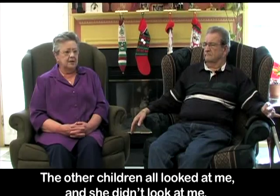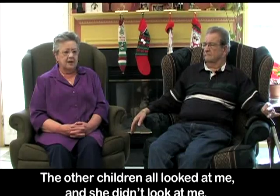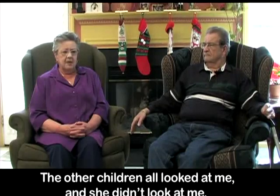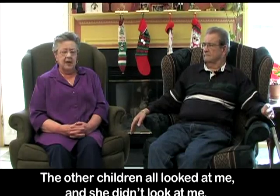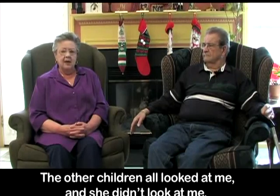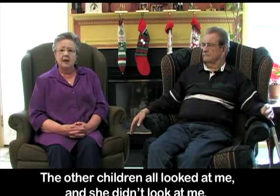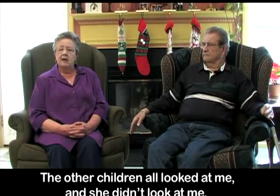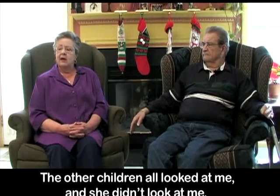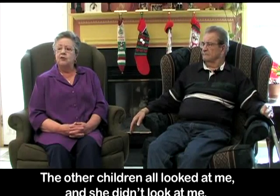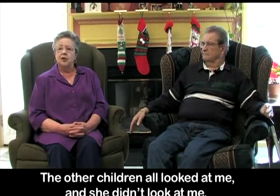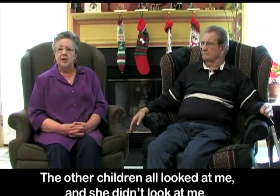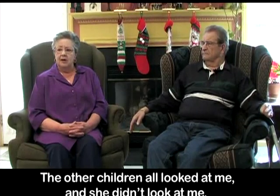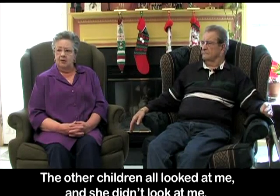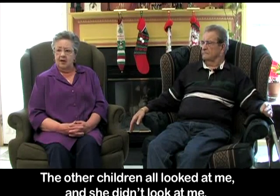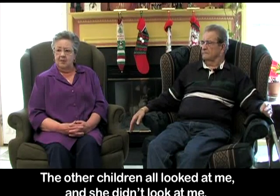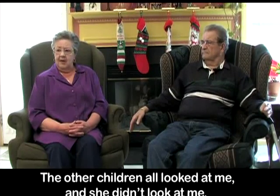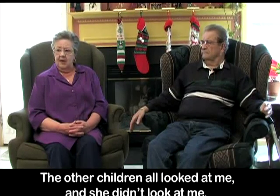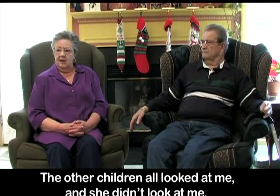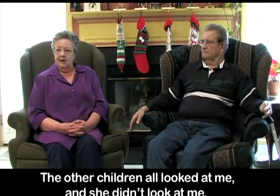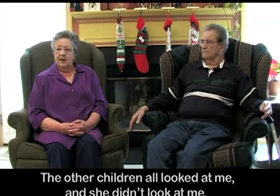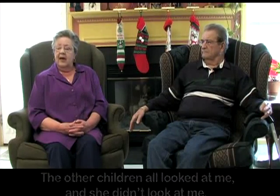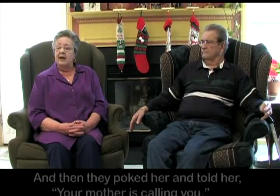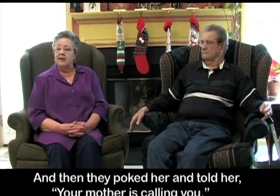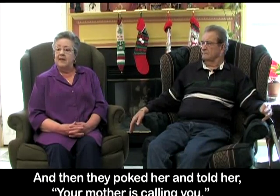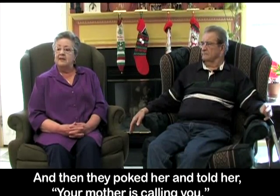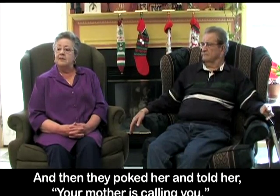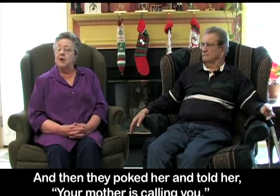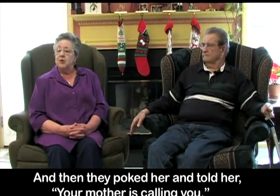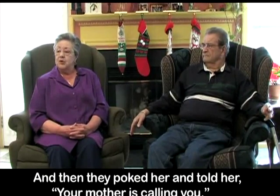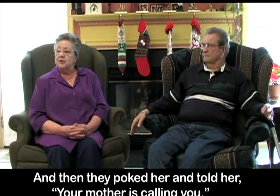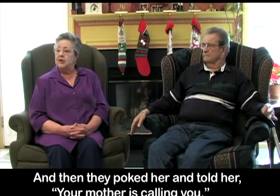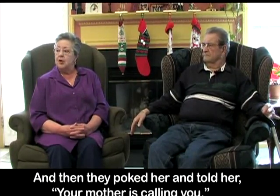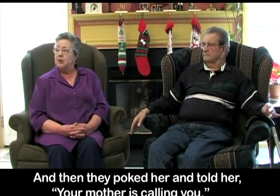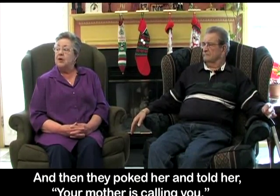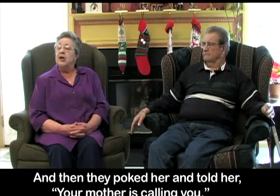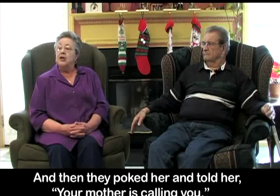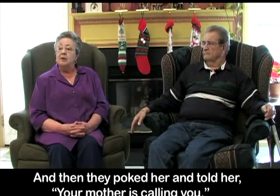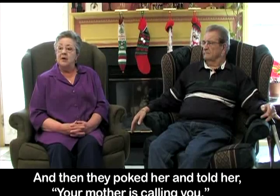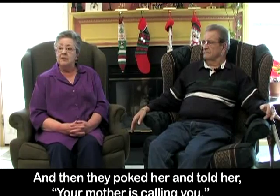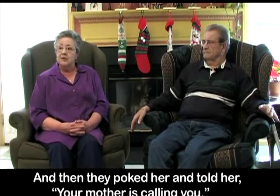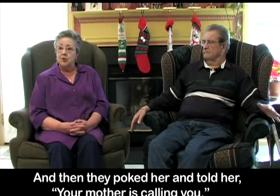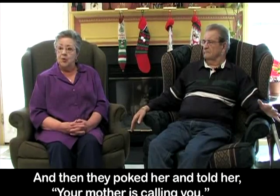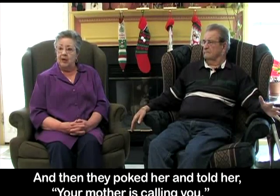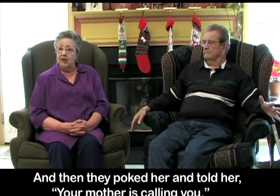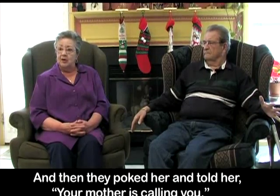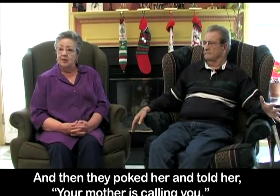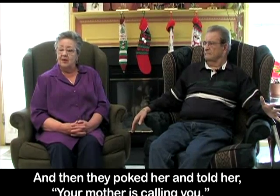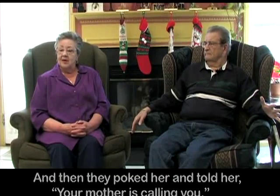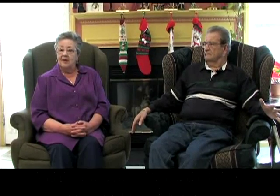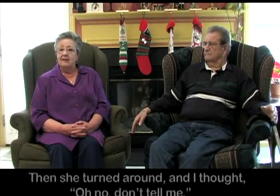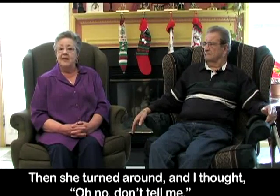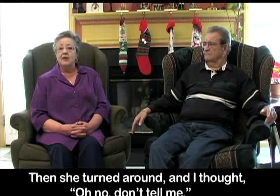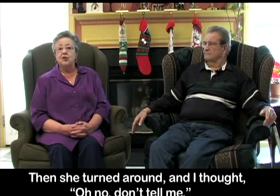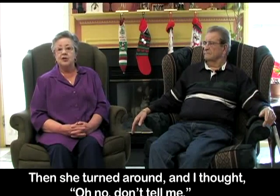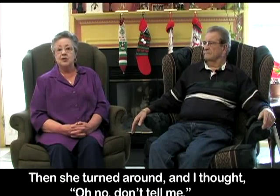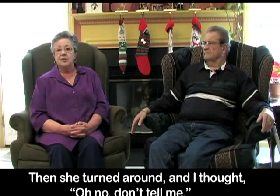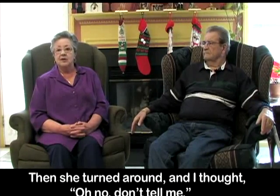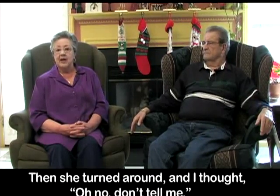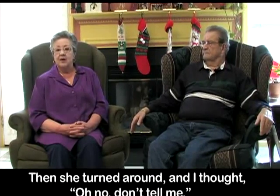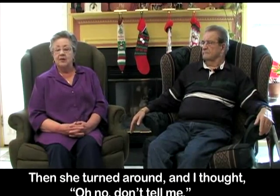at me, and she didn't look at me. And then they poked her and told her, "Your mother is calling you." Then she turned around, and